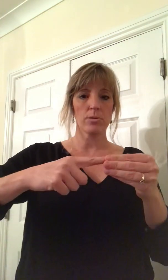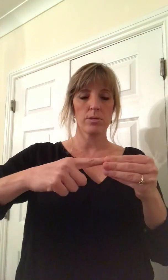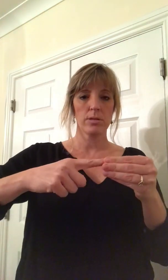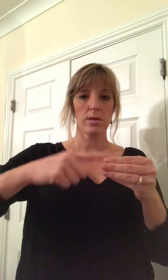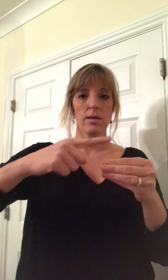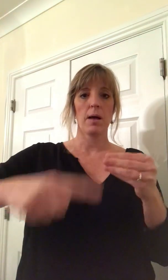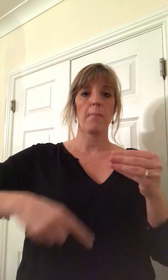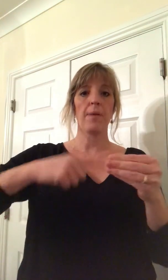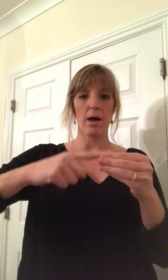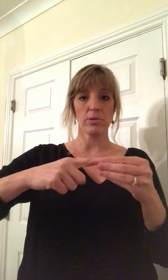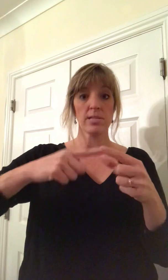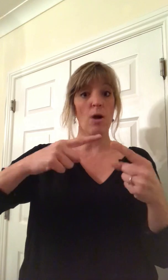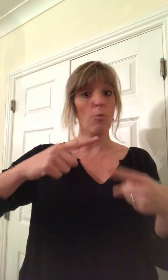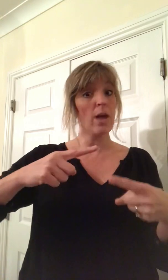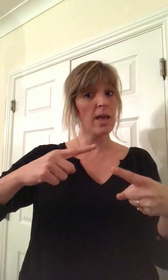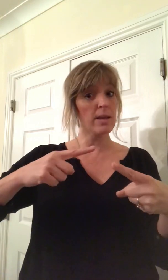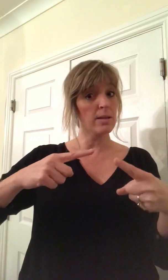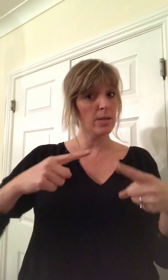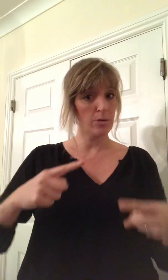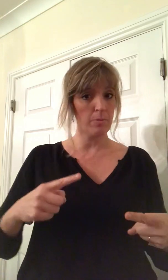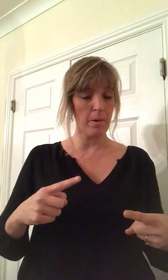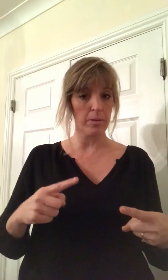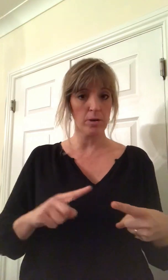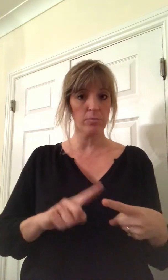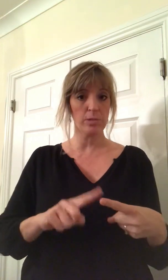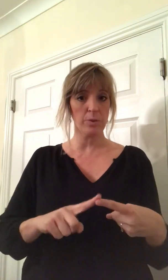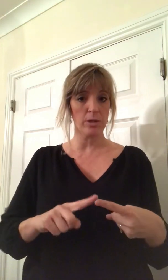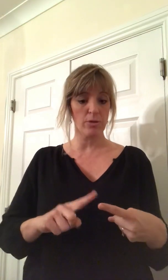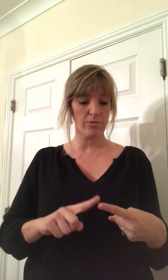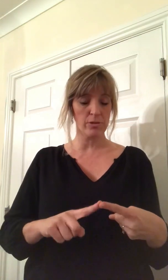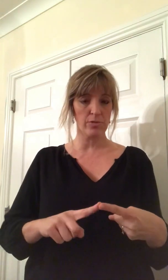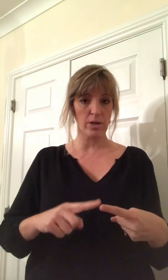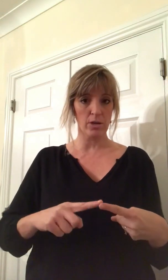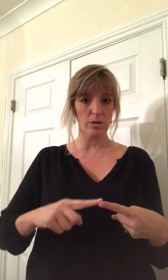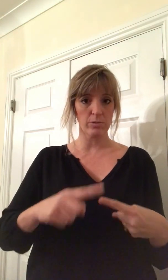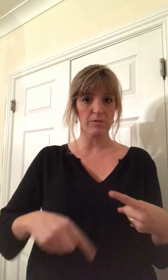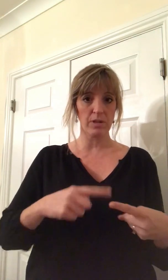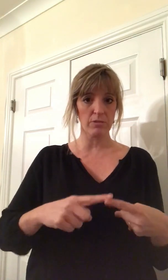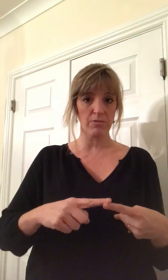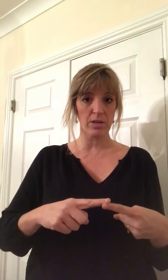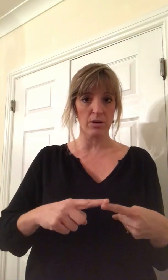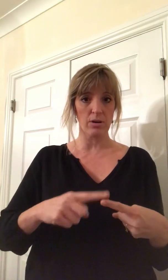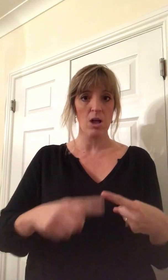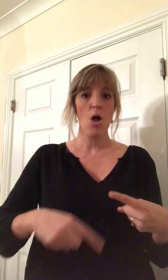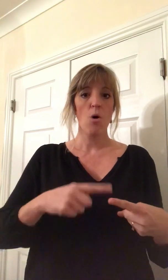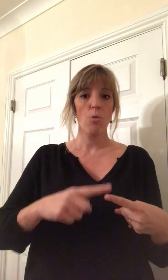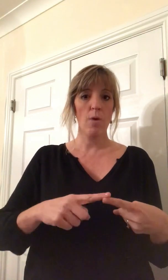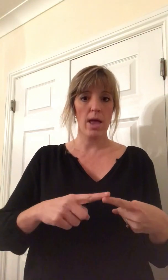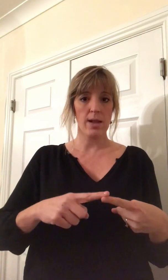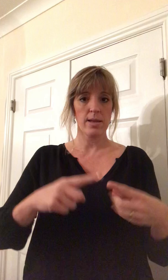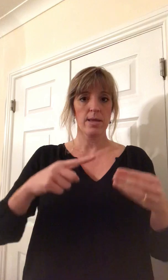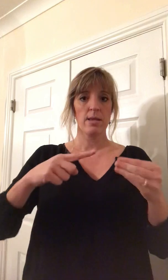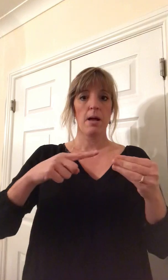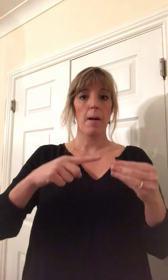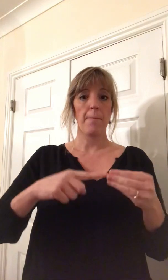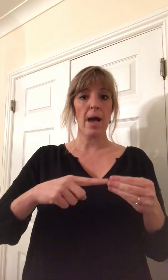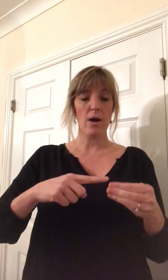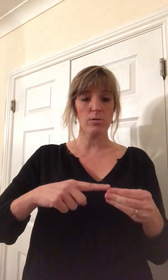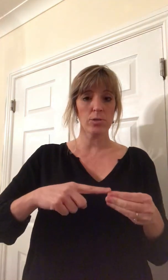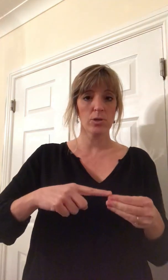About. Now when, you remember, was with your first finger, was finger to finger. When. About